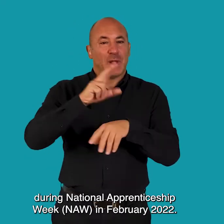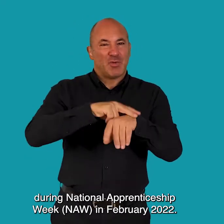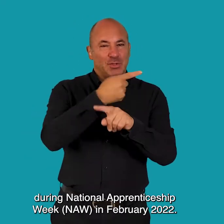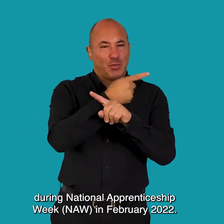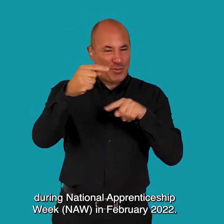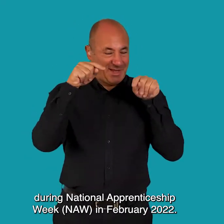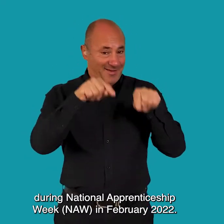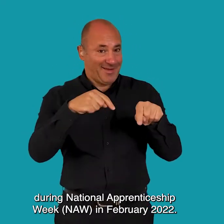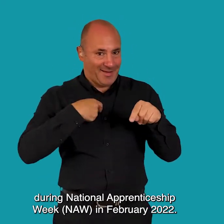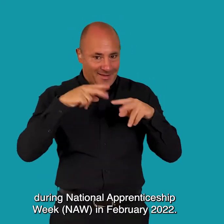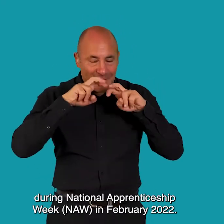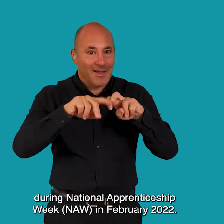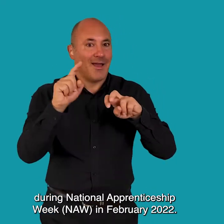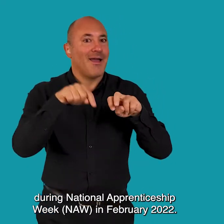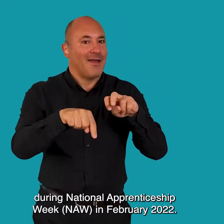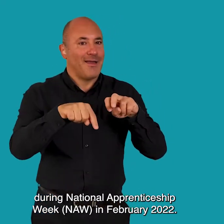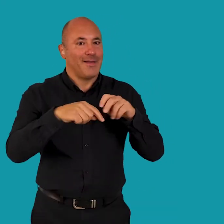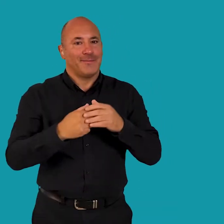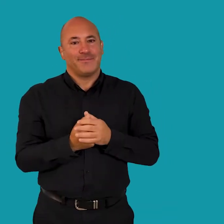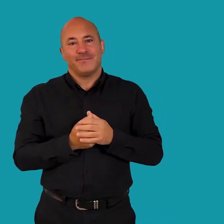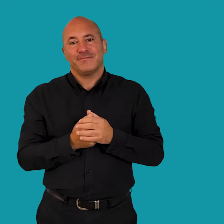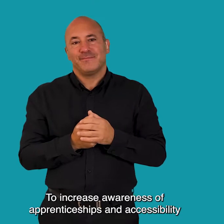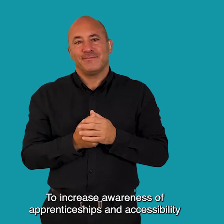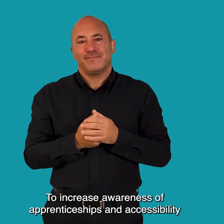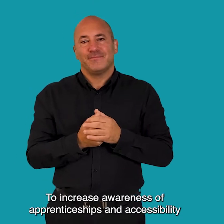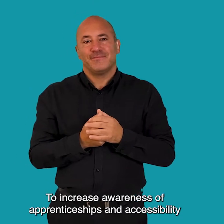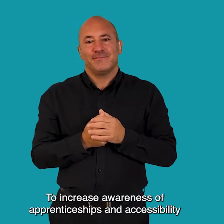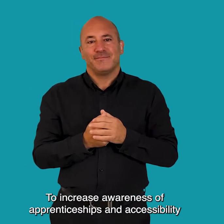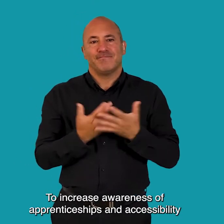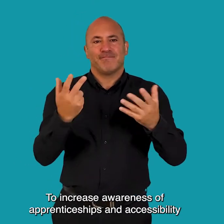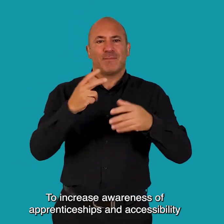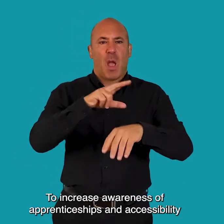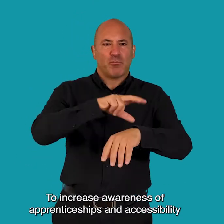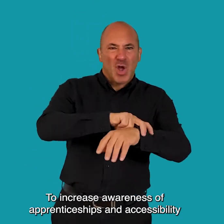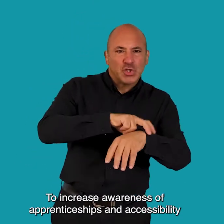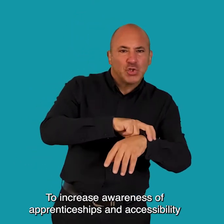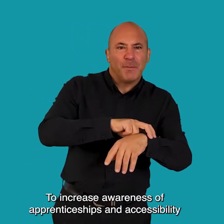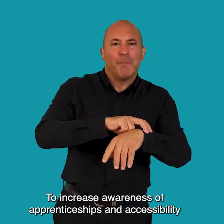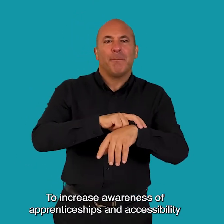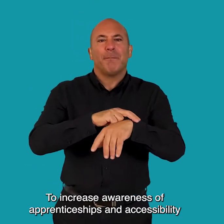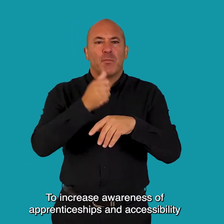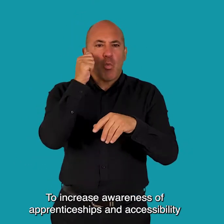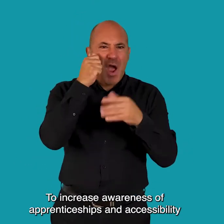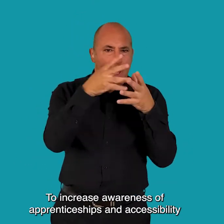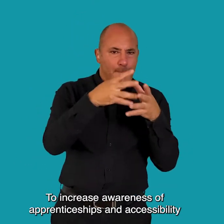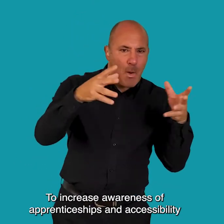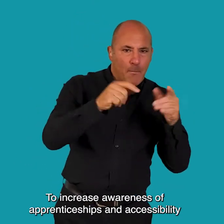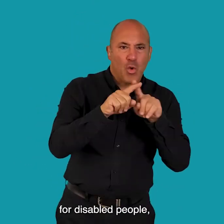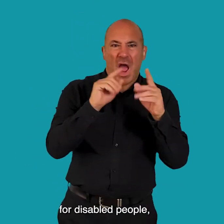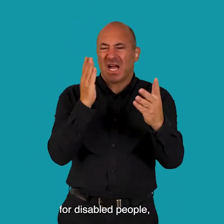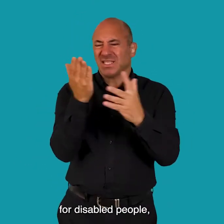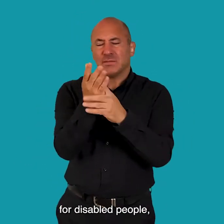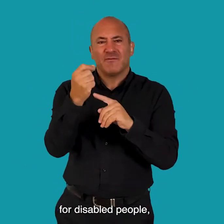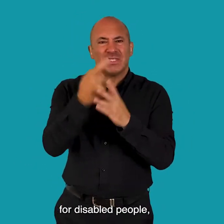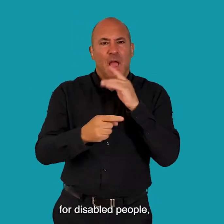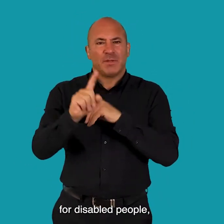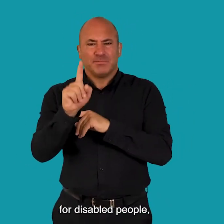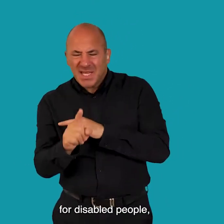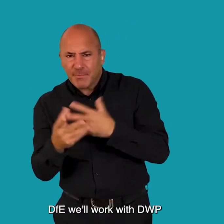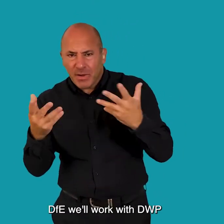February 2022. To increase awareness of apprenticeships and accessibility for disabled people,